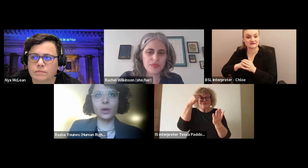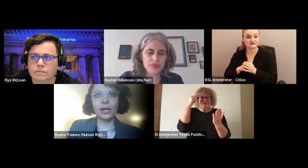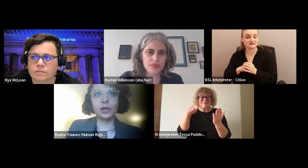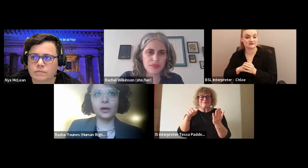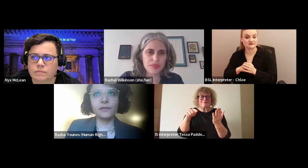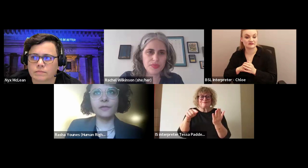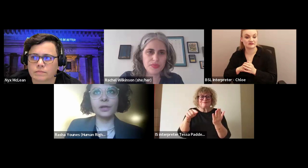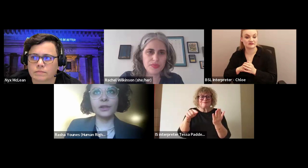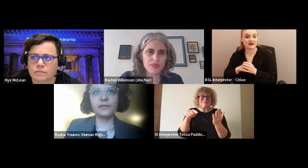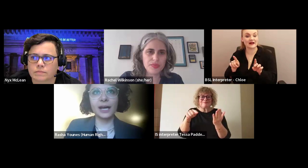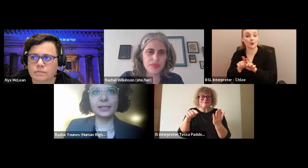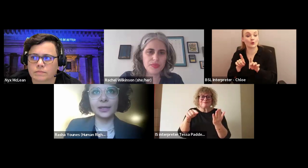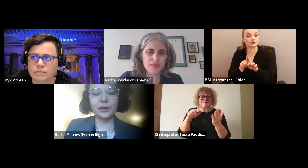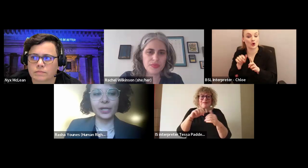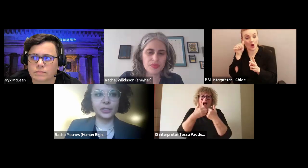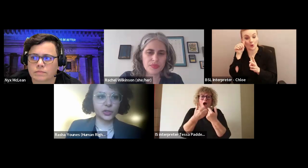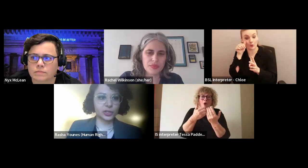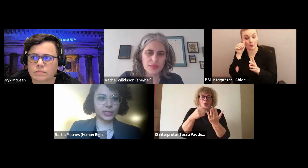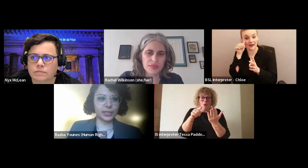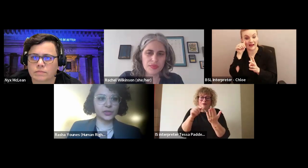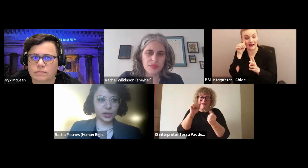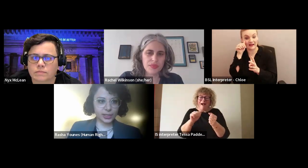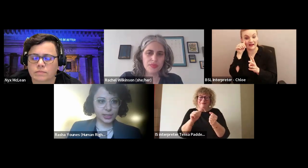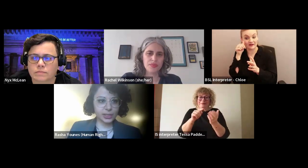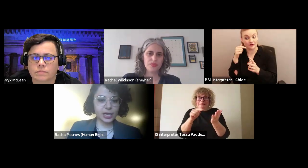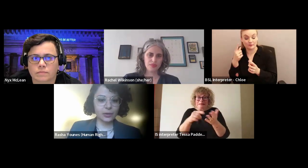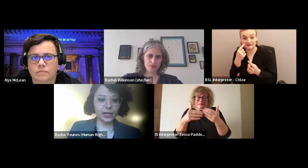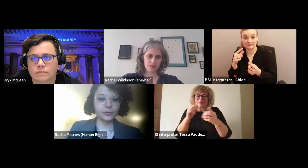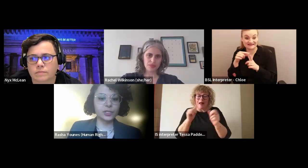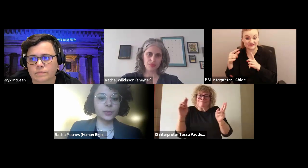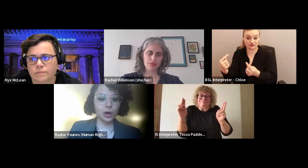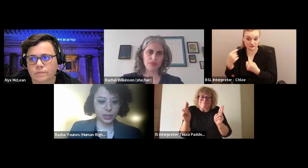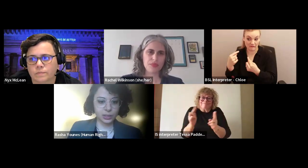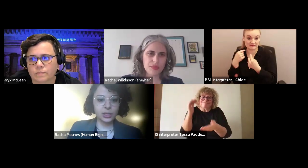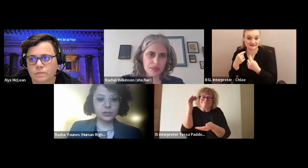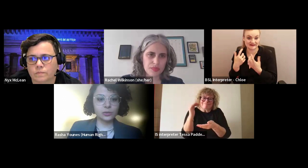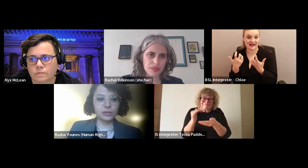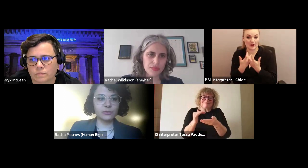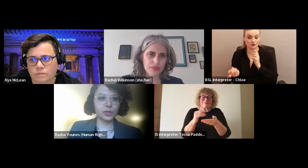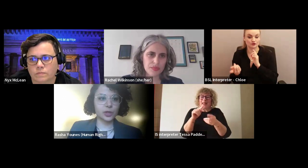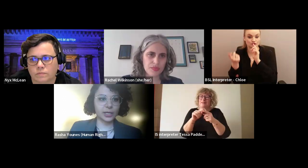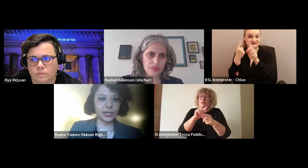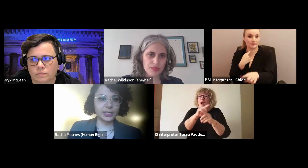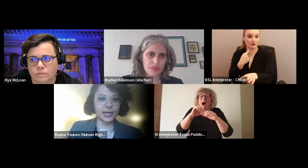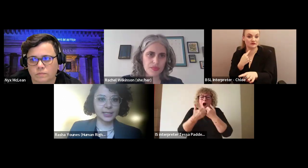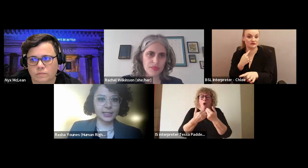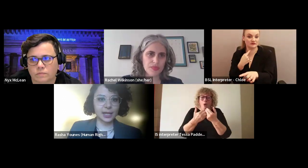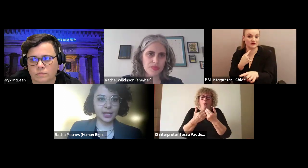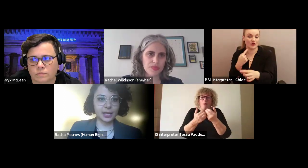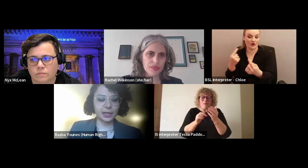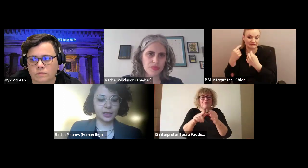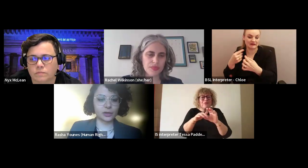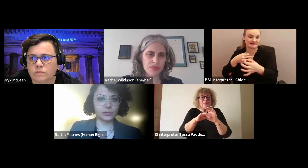be aware of the fact that they are being digitally targeted and how they can respond to some of the targeting